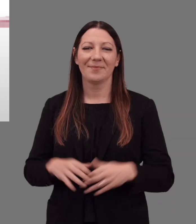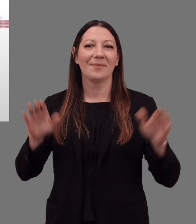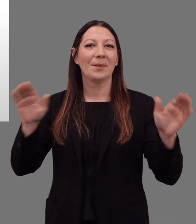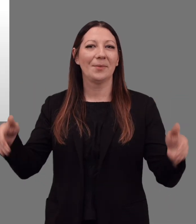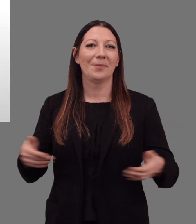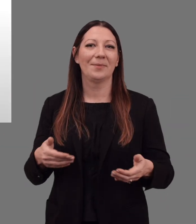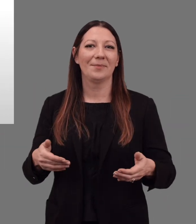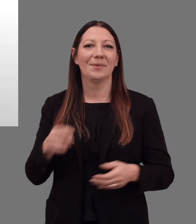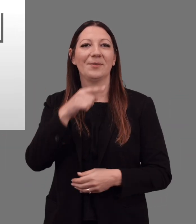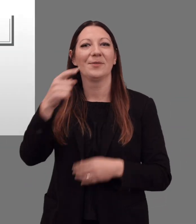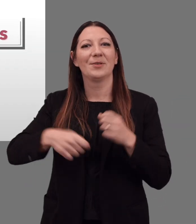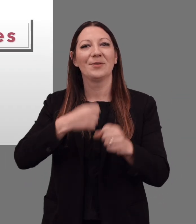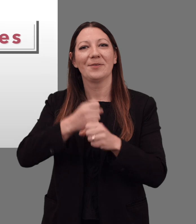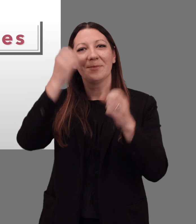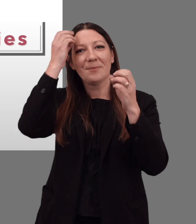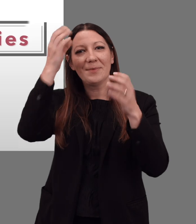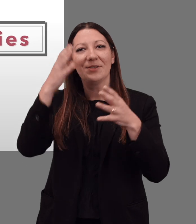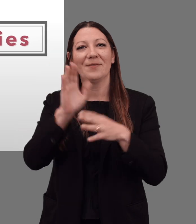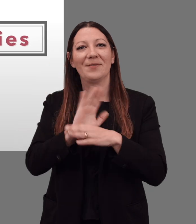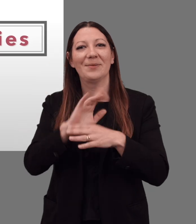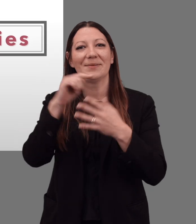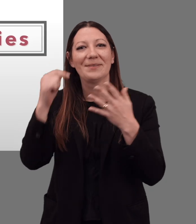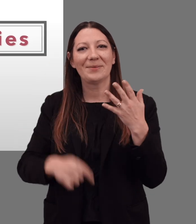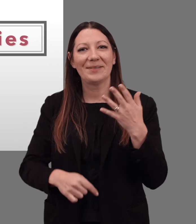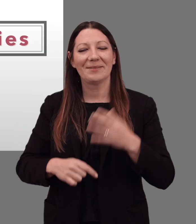Welcome to the First Year Information video series.